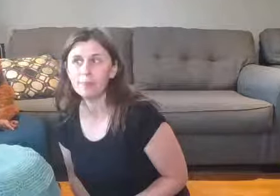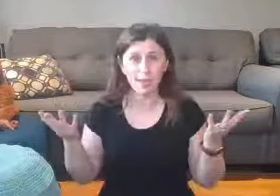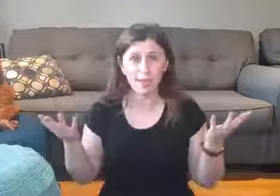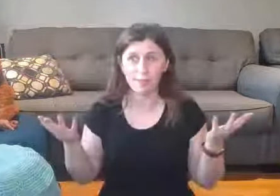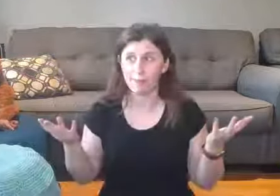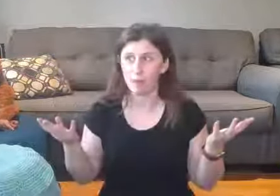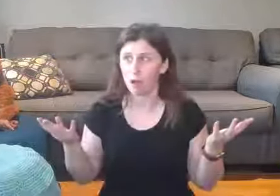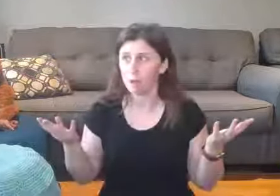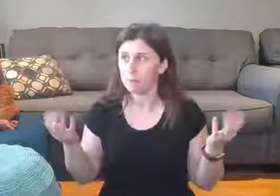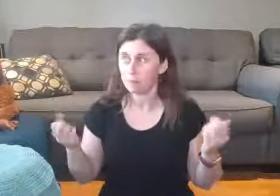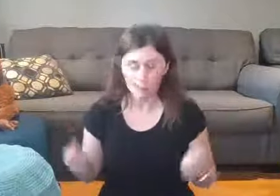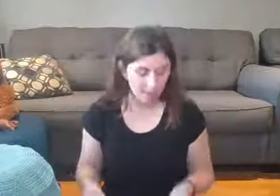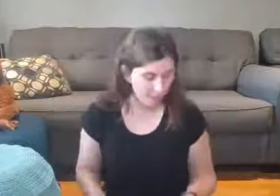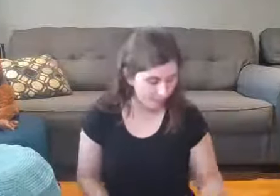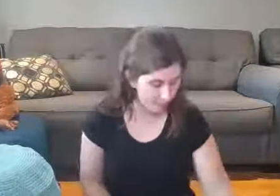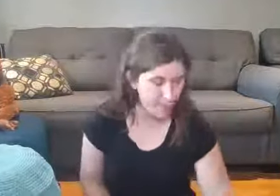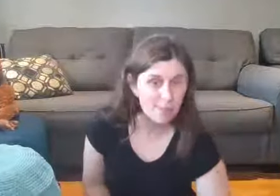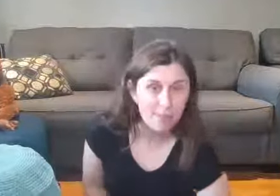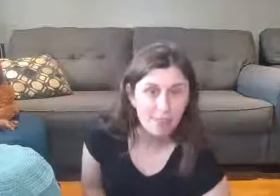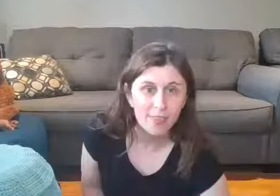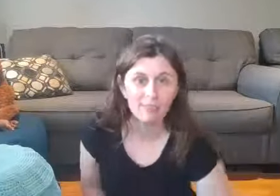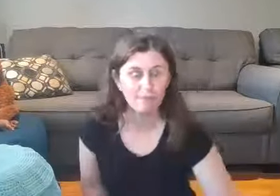Pick in the fall. And it made me think of